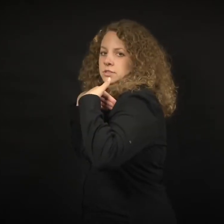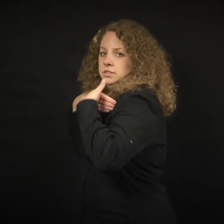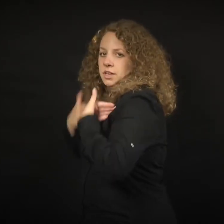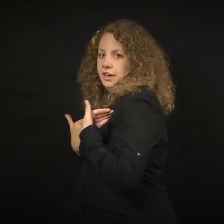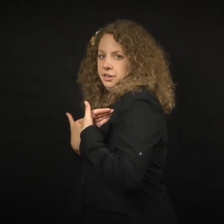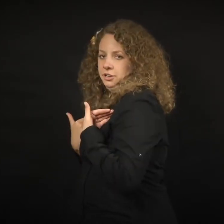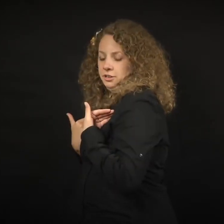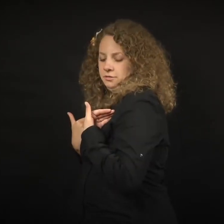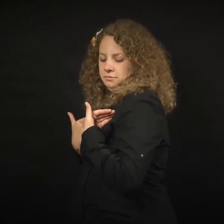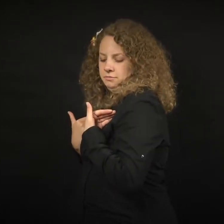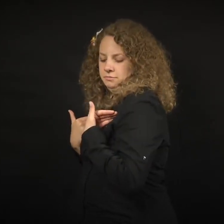Tired.